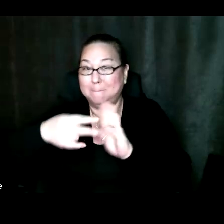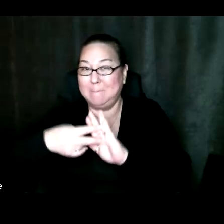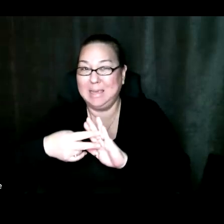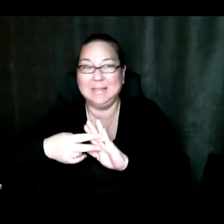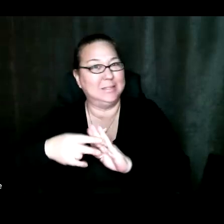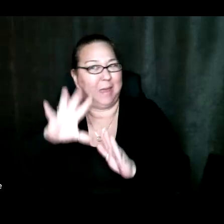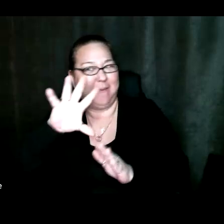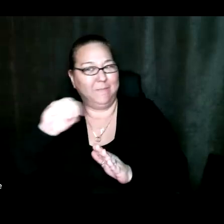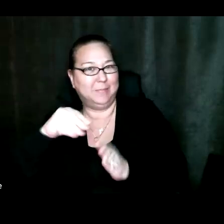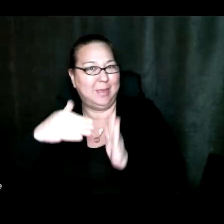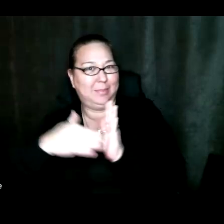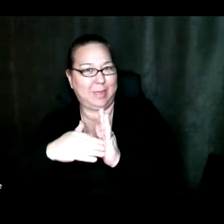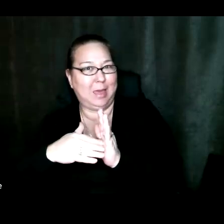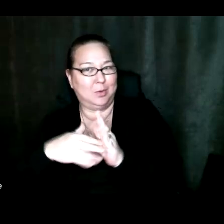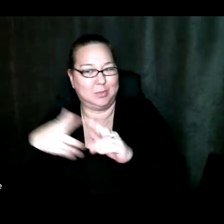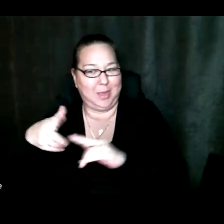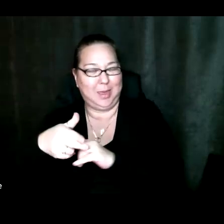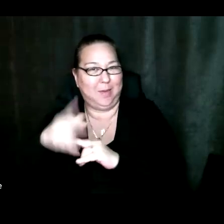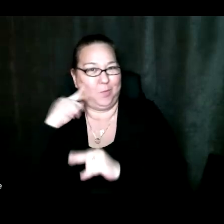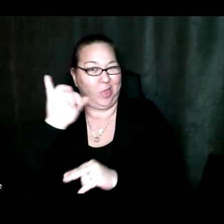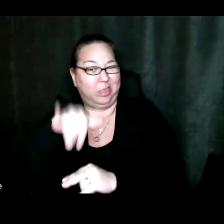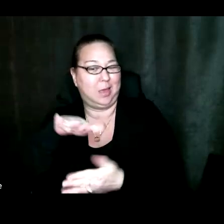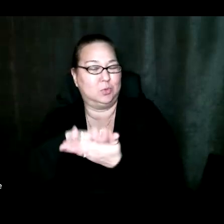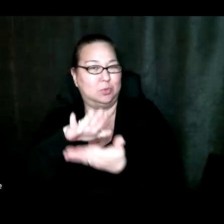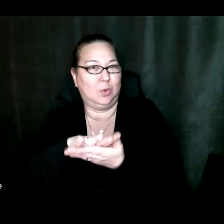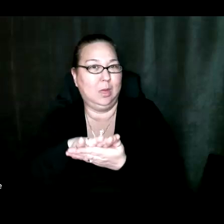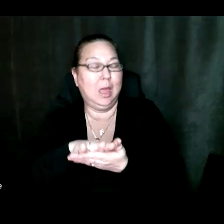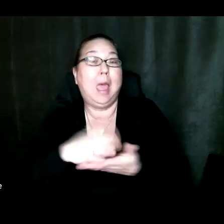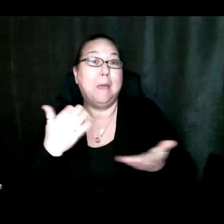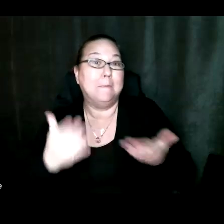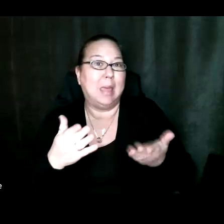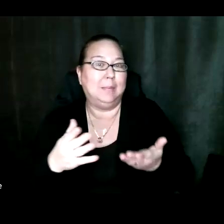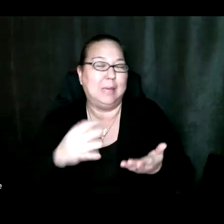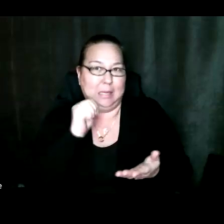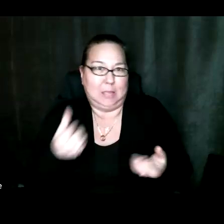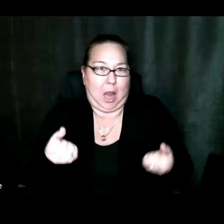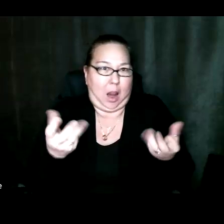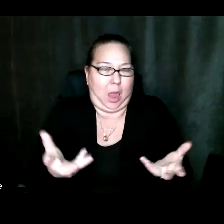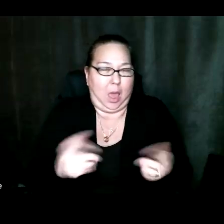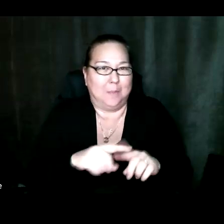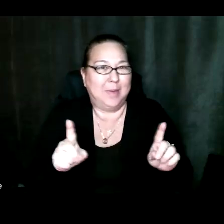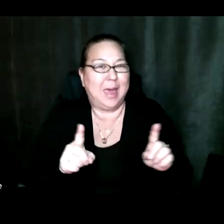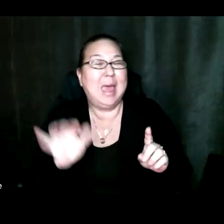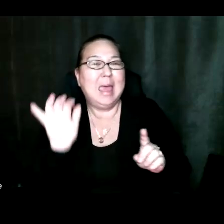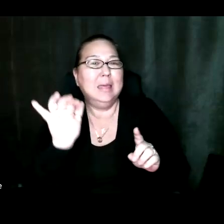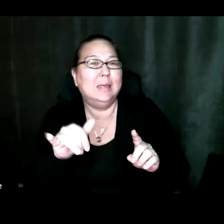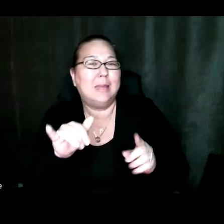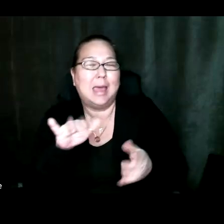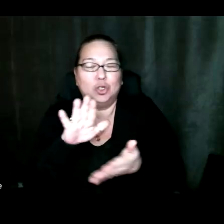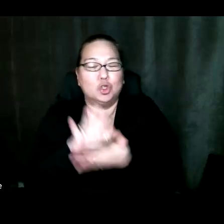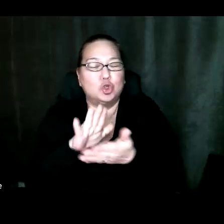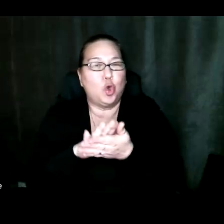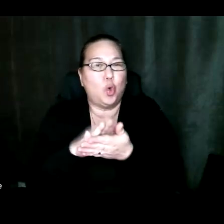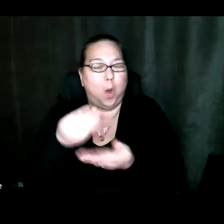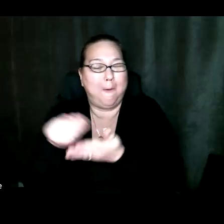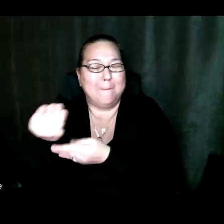And that might not seem like a lot relative to what I'm sure is a multi-million-dollar school budget, but the amount of wiggle room in a school budget is very